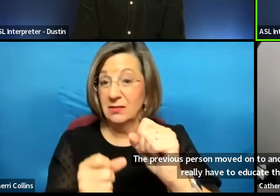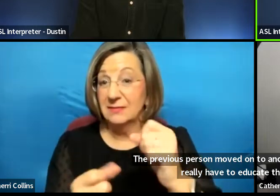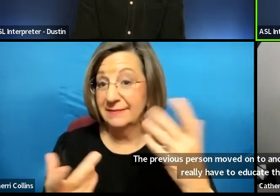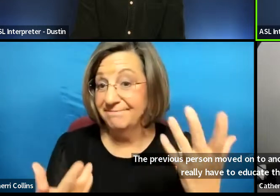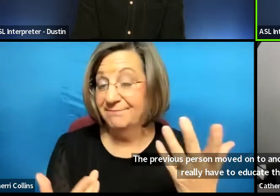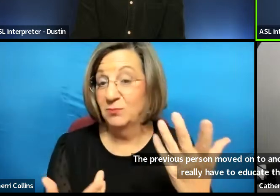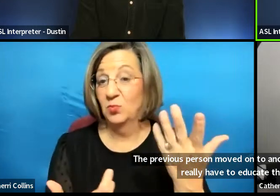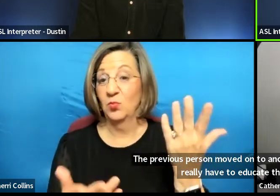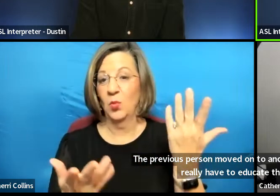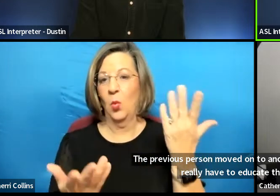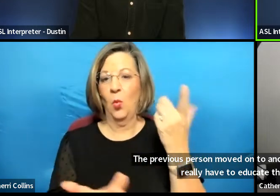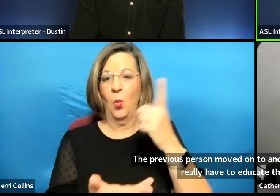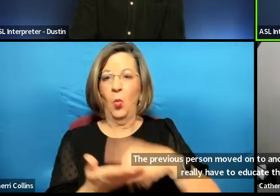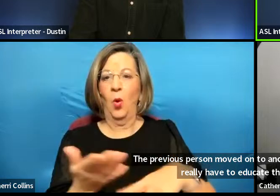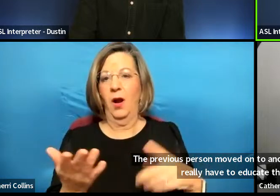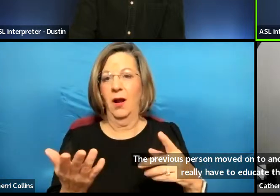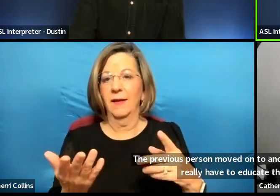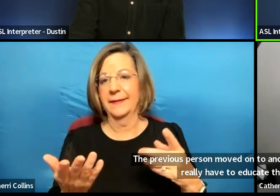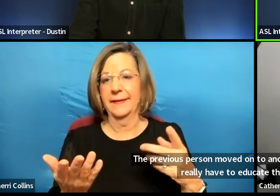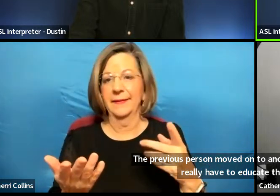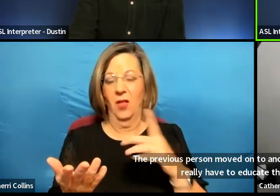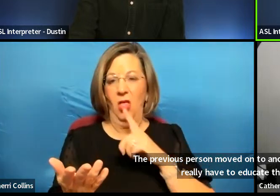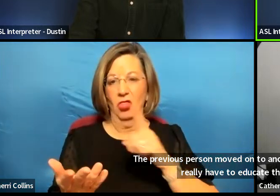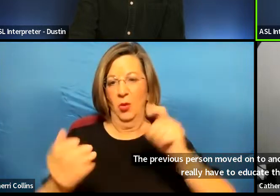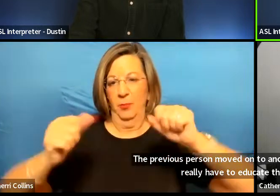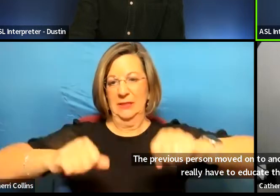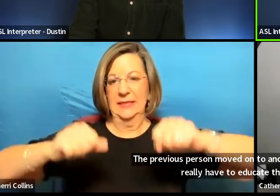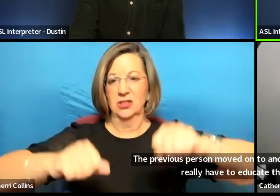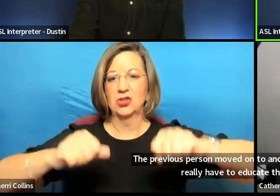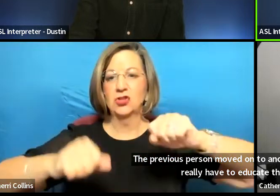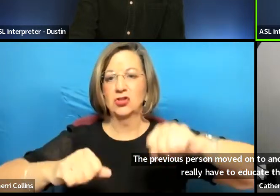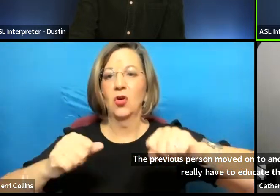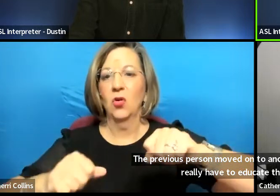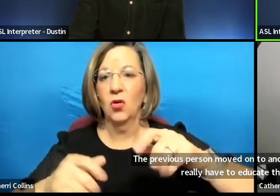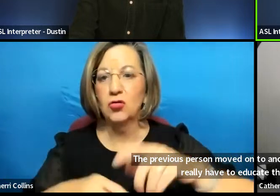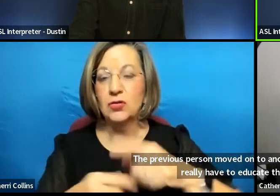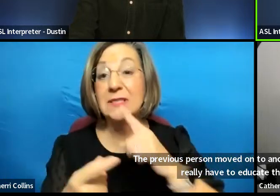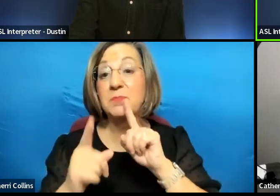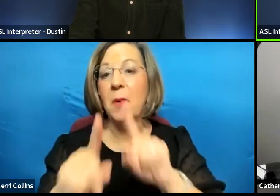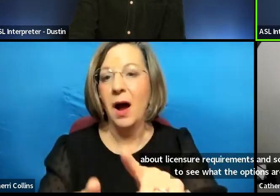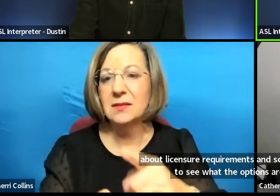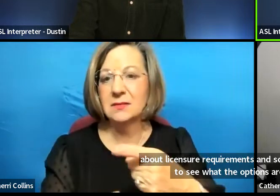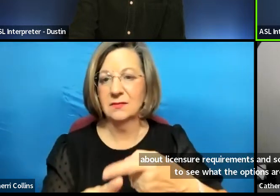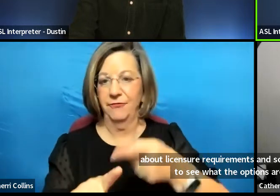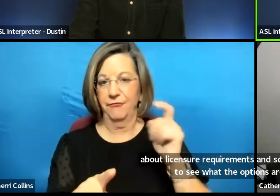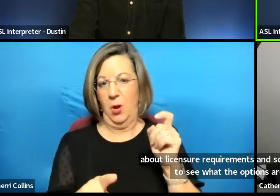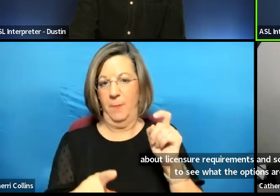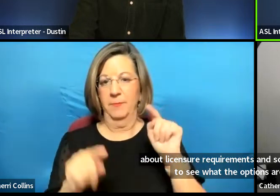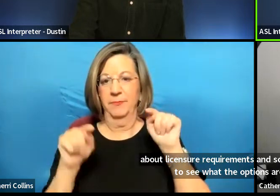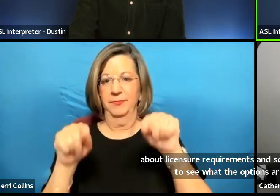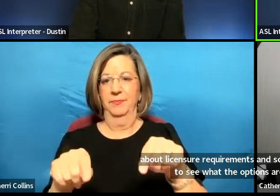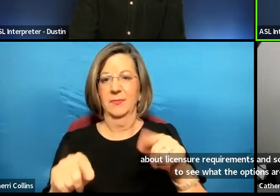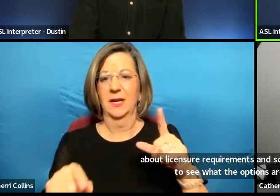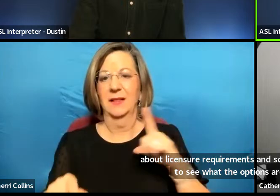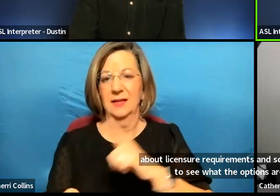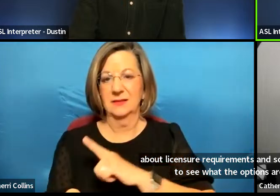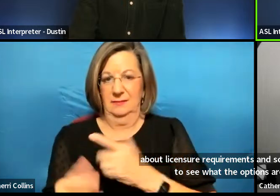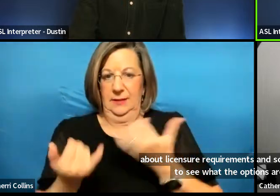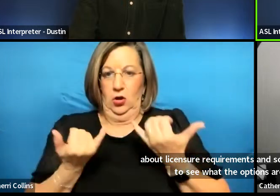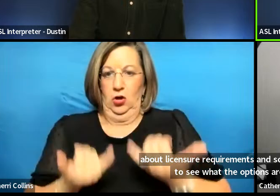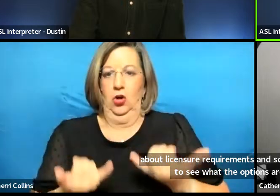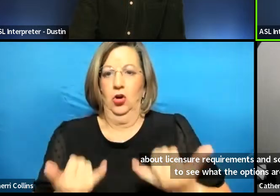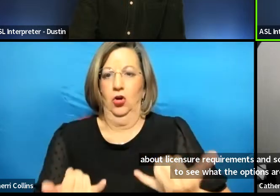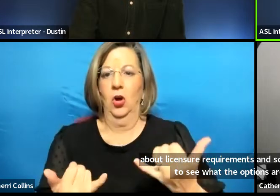what the options are and what the best strategies are. We'll have to see what the potential is there in terms